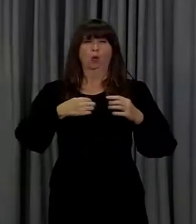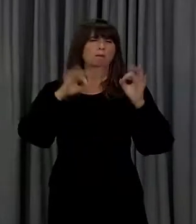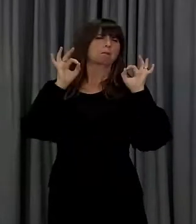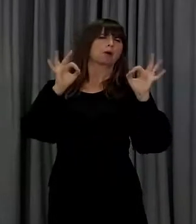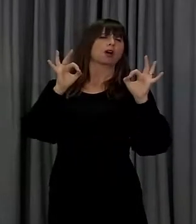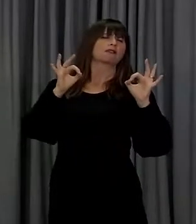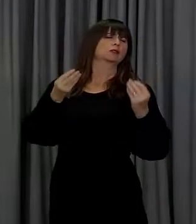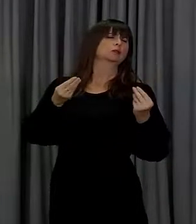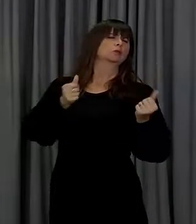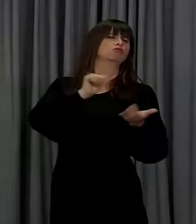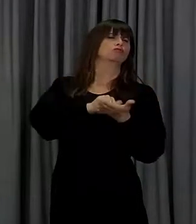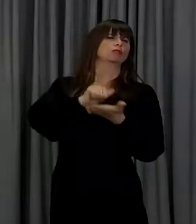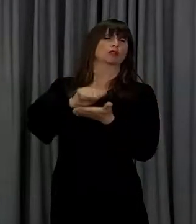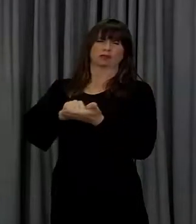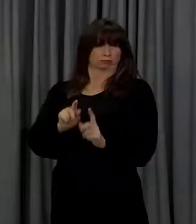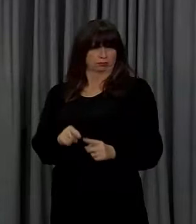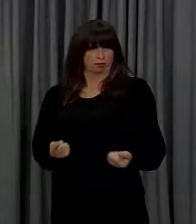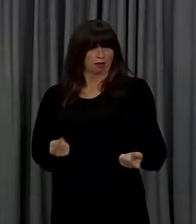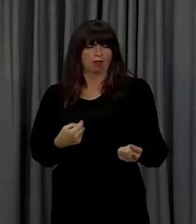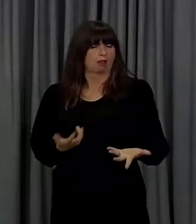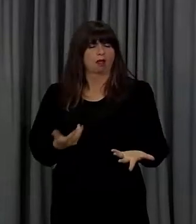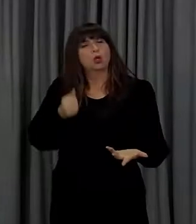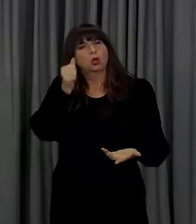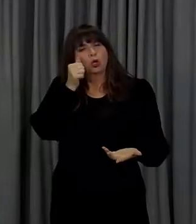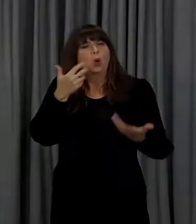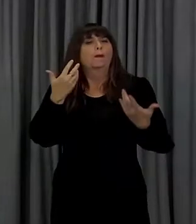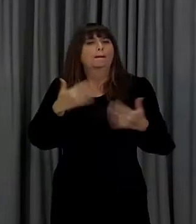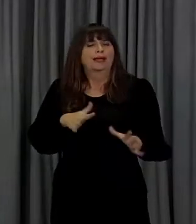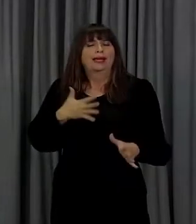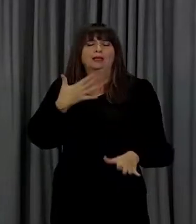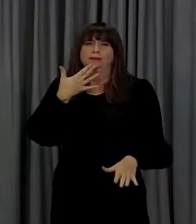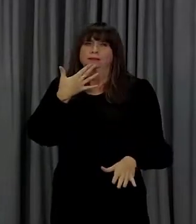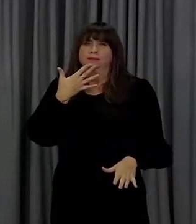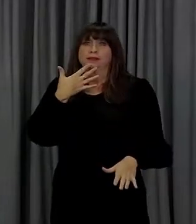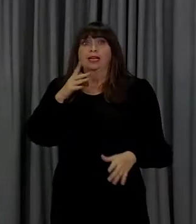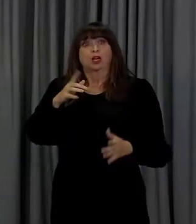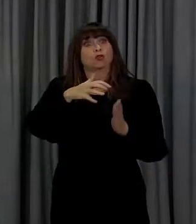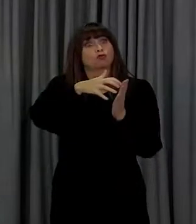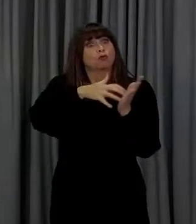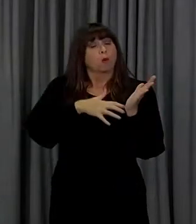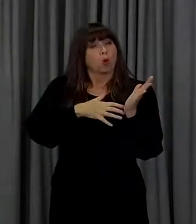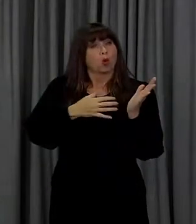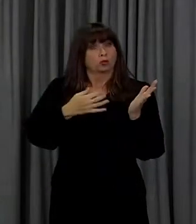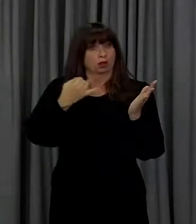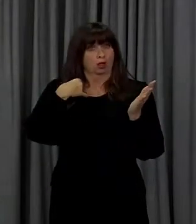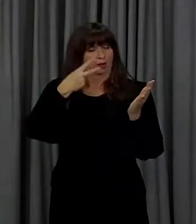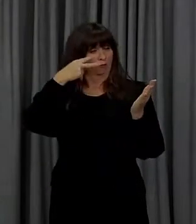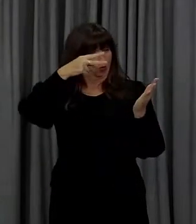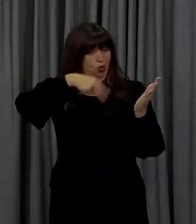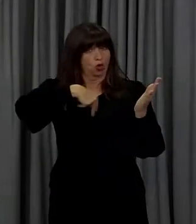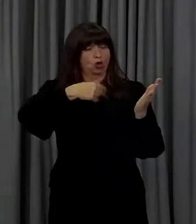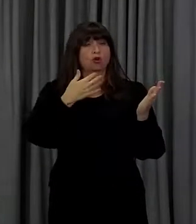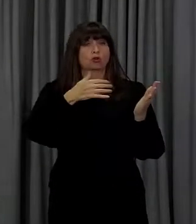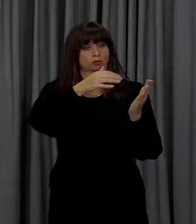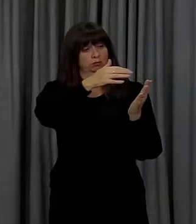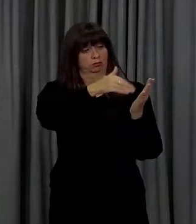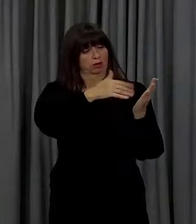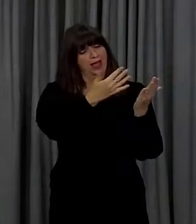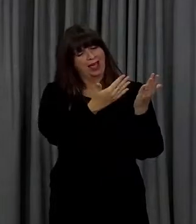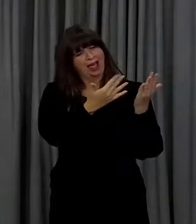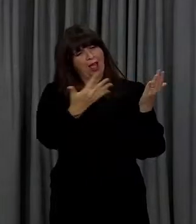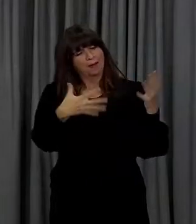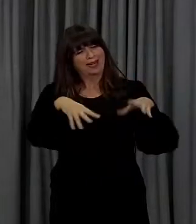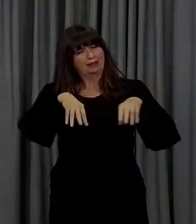everything right, but I think that the report that came out last week suggested, actually, if you look at the numbers of people